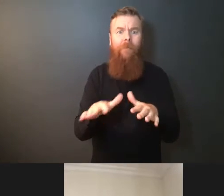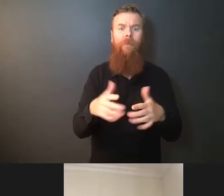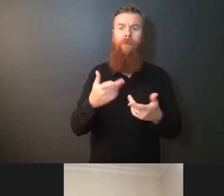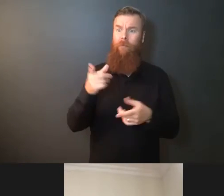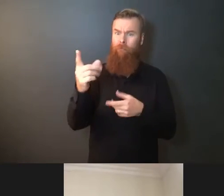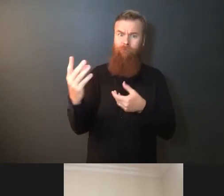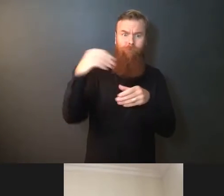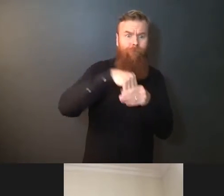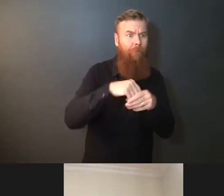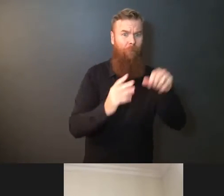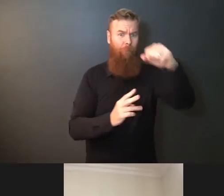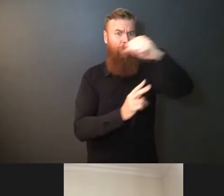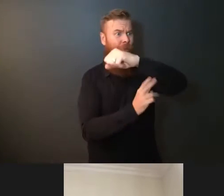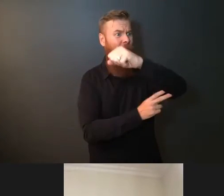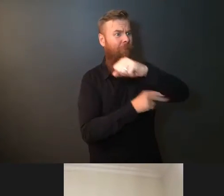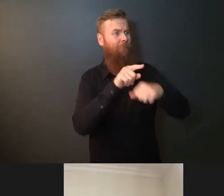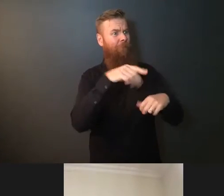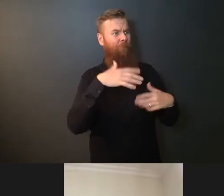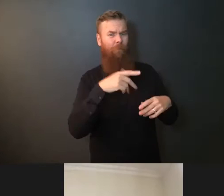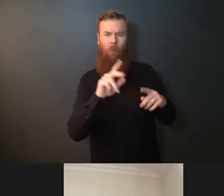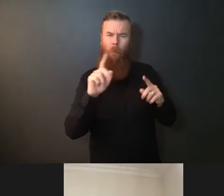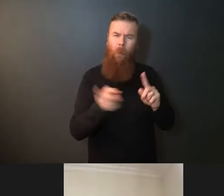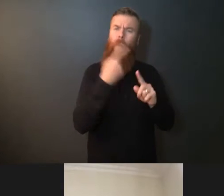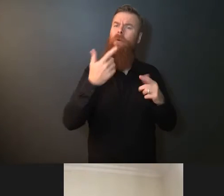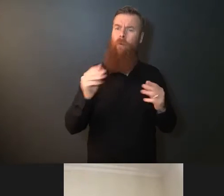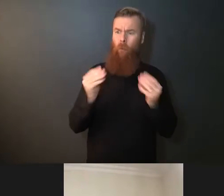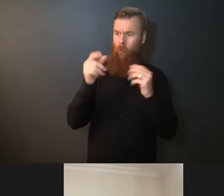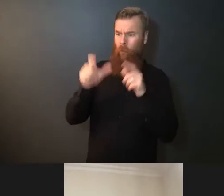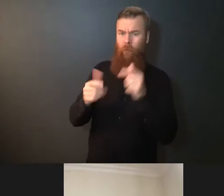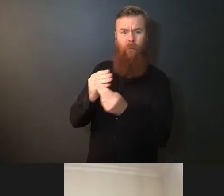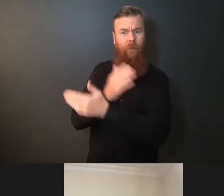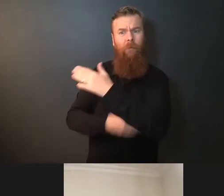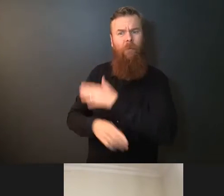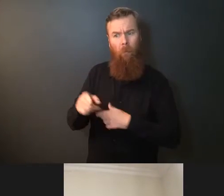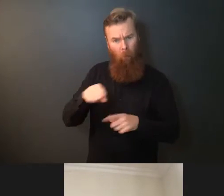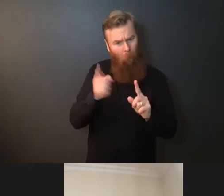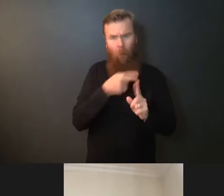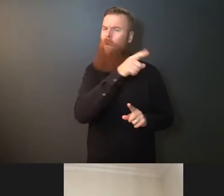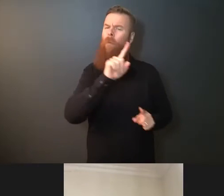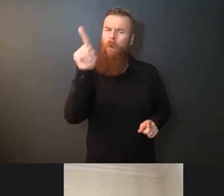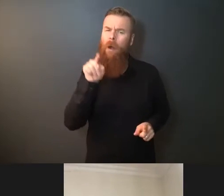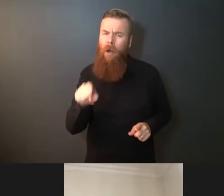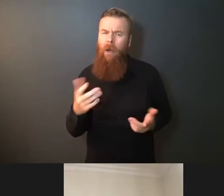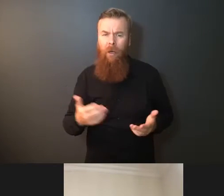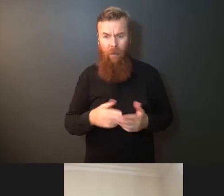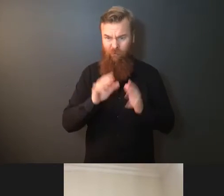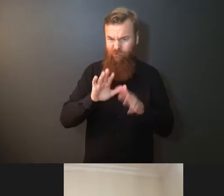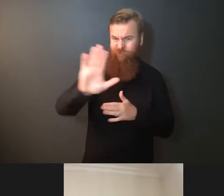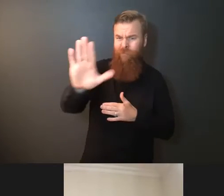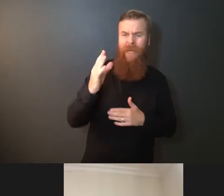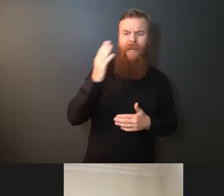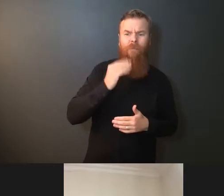is important for youth with disabilities to get this experience and to have more exposure